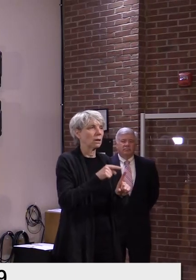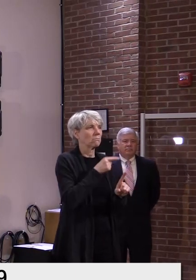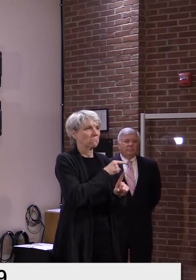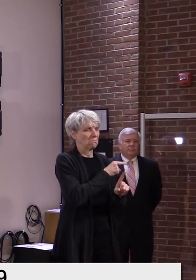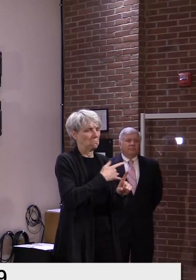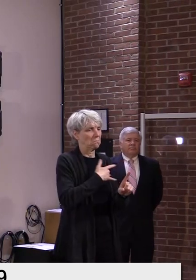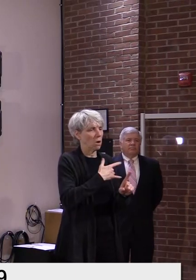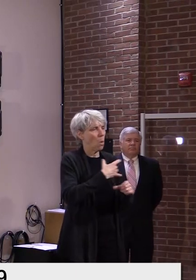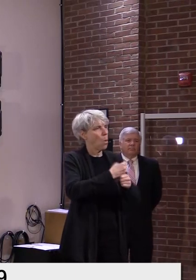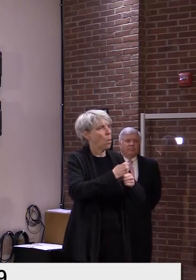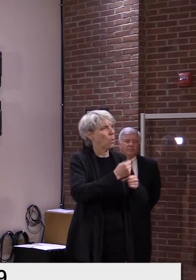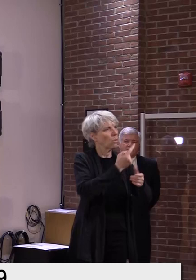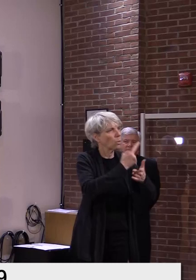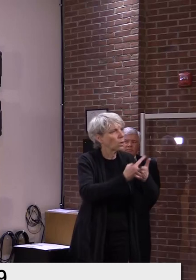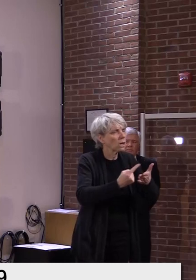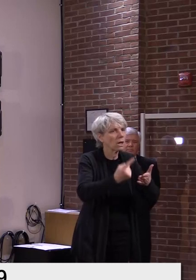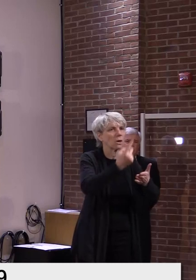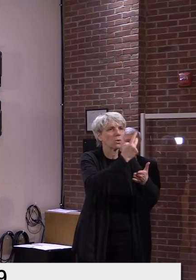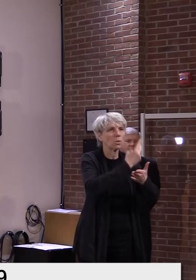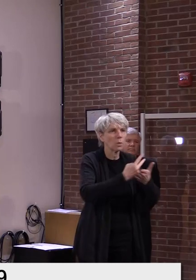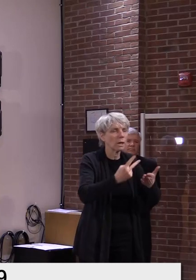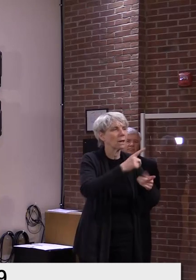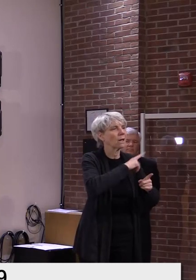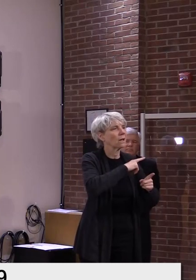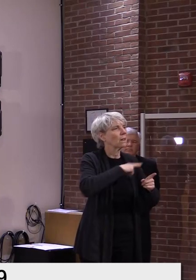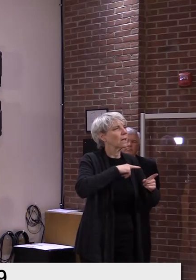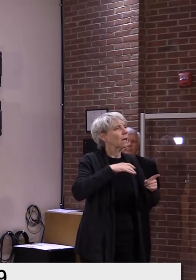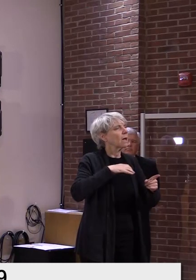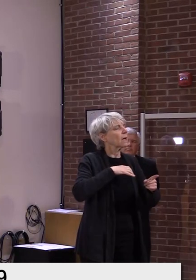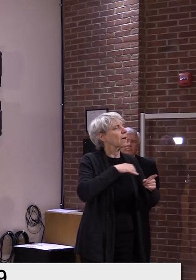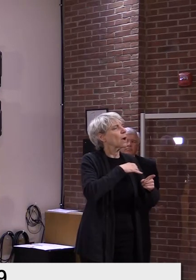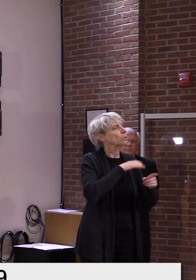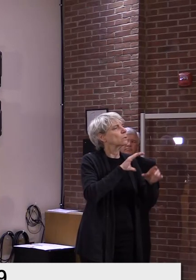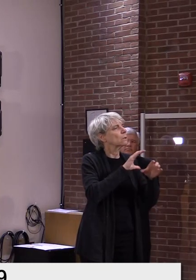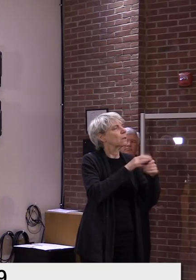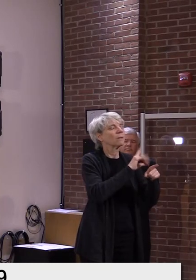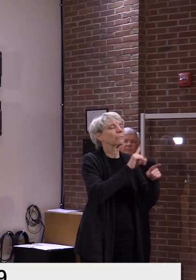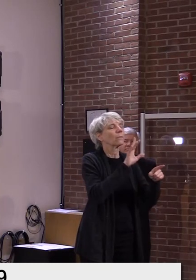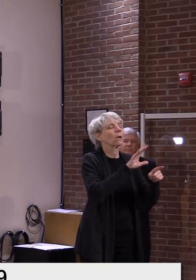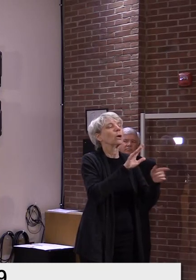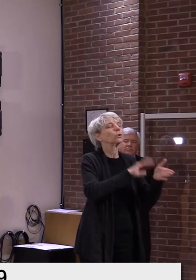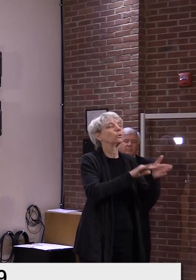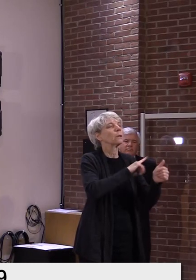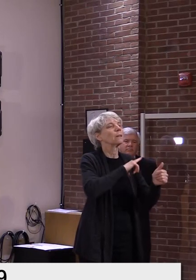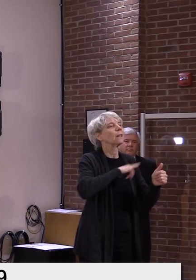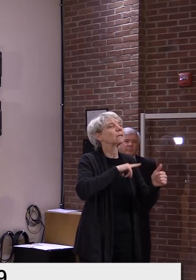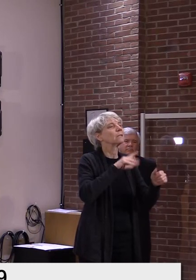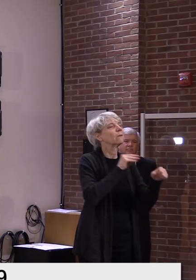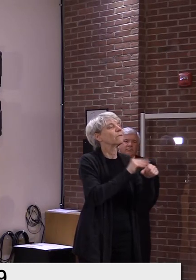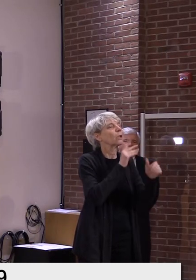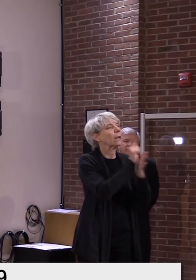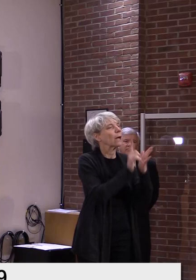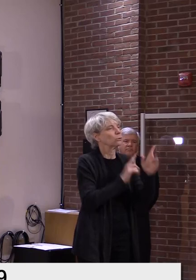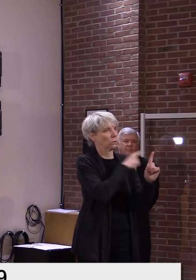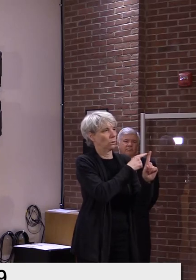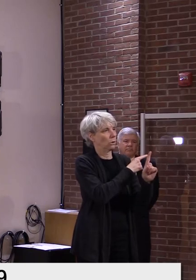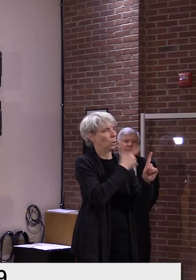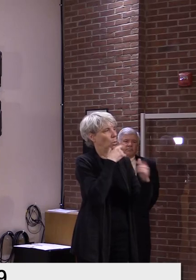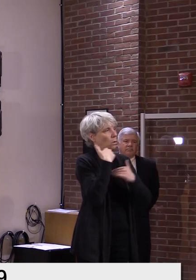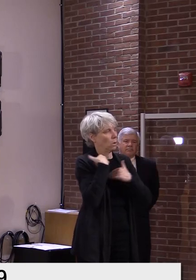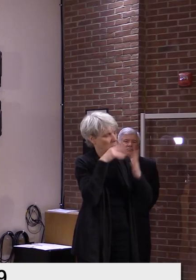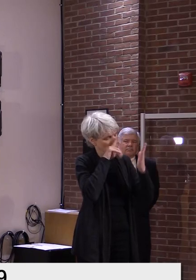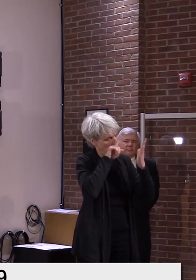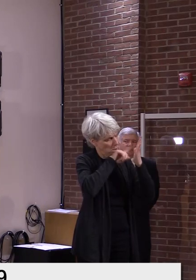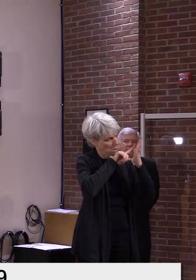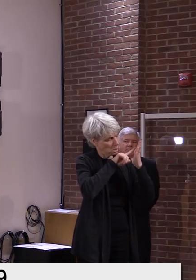or two, maybe more, for legislative council, the legislature's council, to take a look and make sure all the I's are dotted,